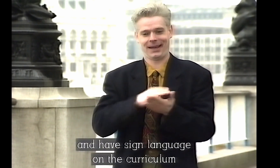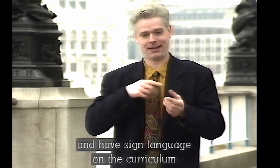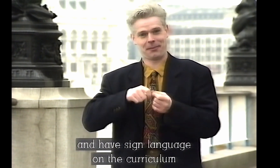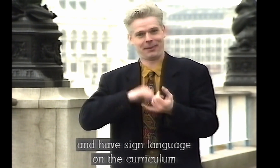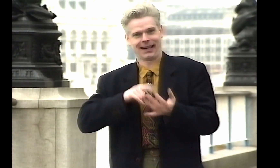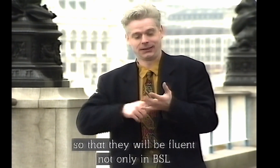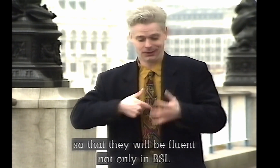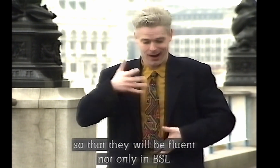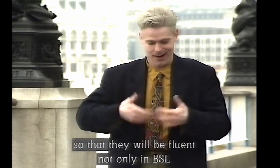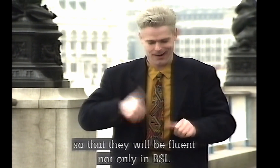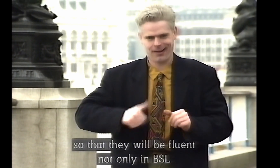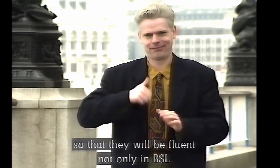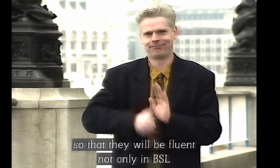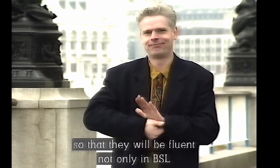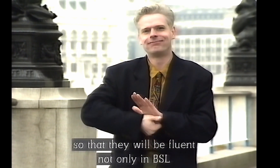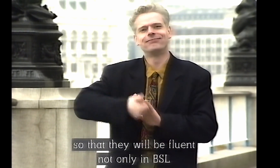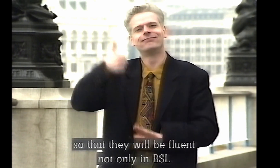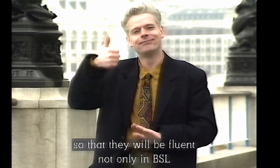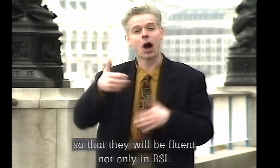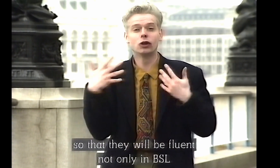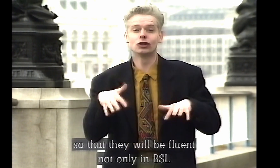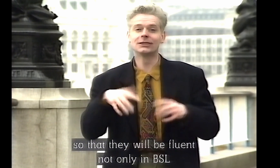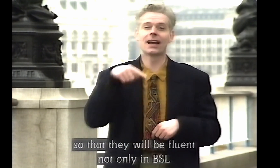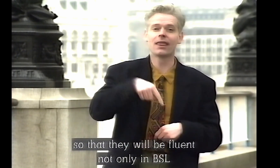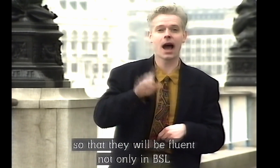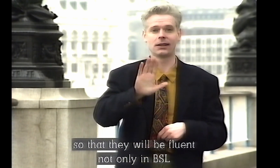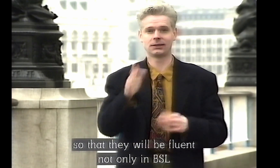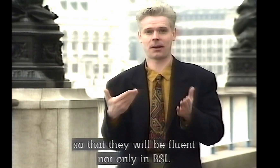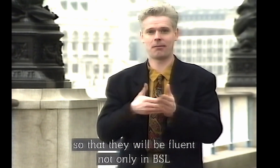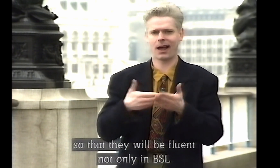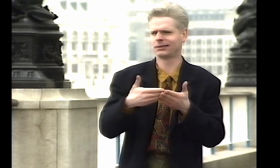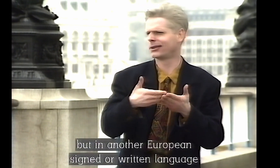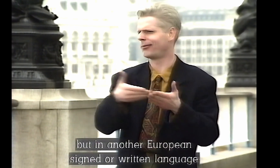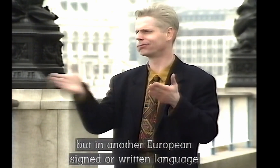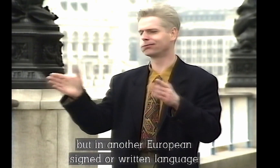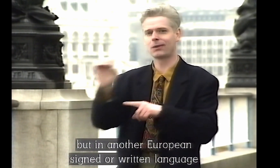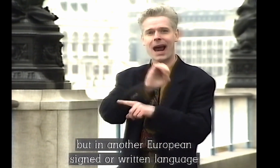that. I can stop and start, play alternative or simultaneously. It's great.